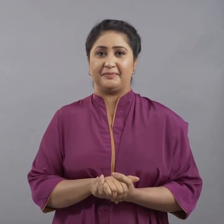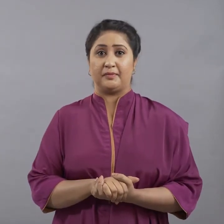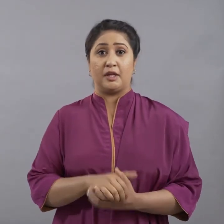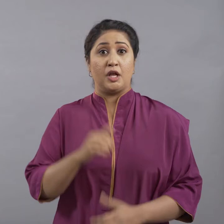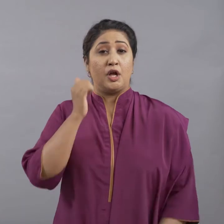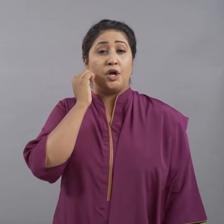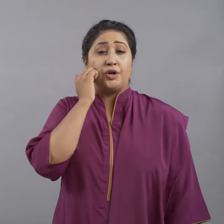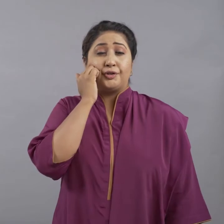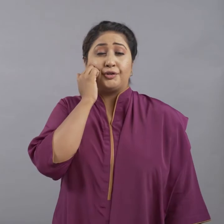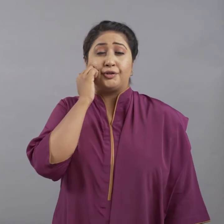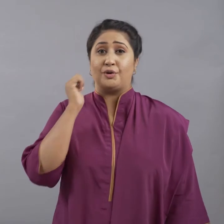Cold.